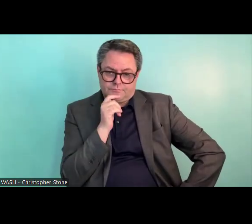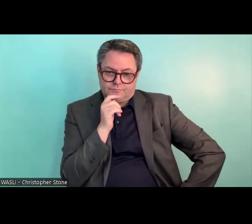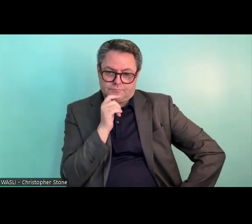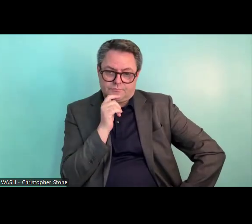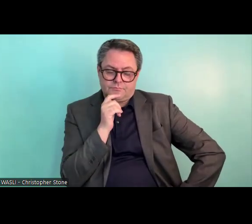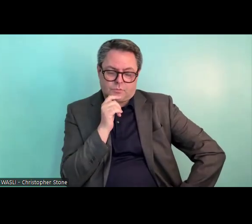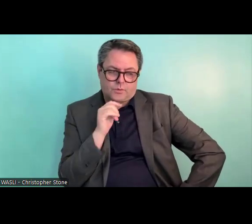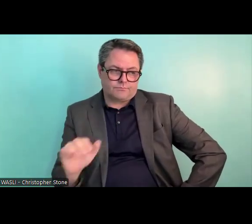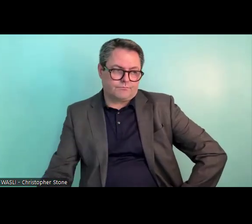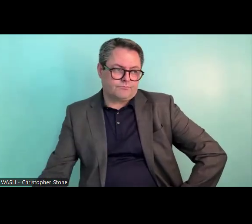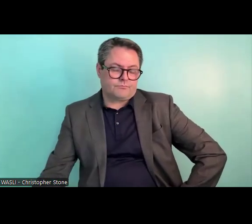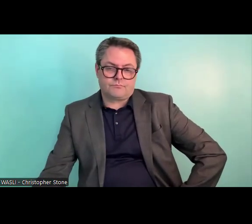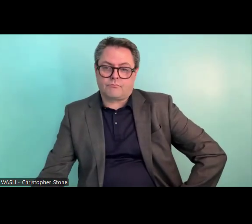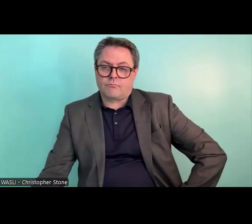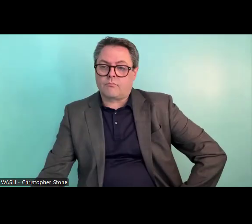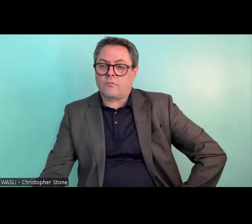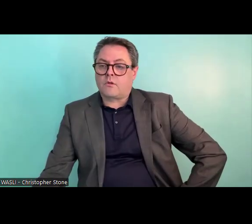Next slide, please.